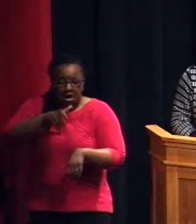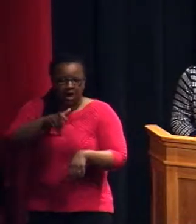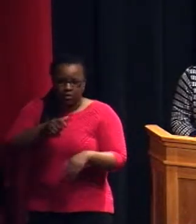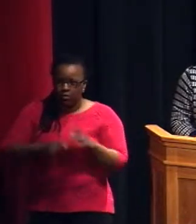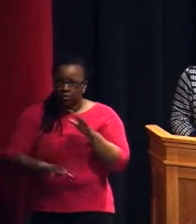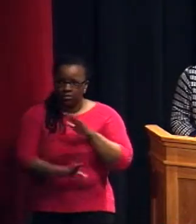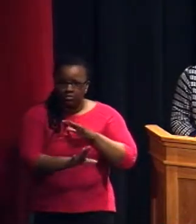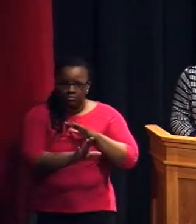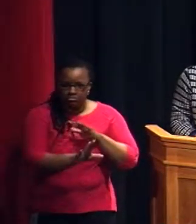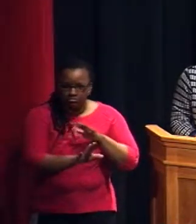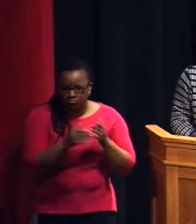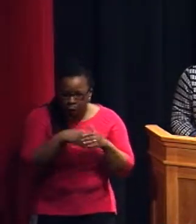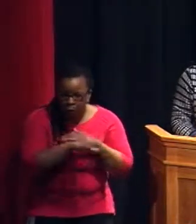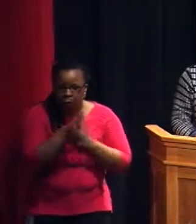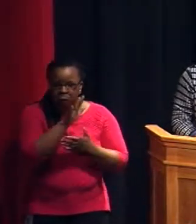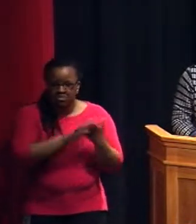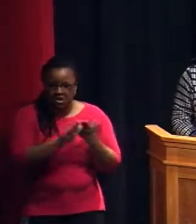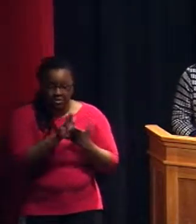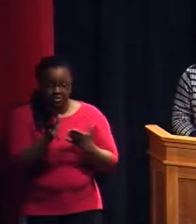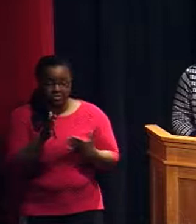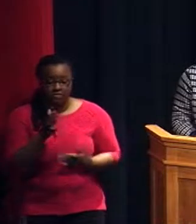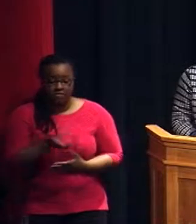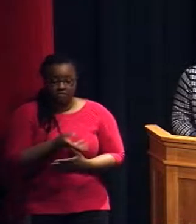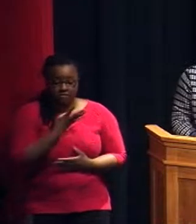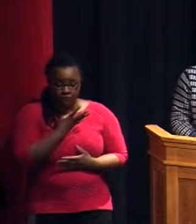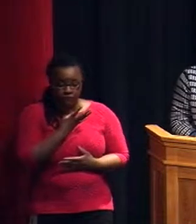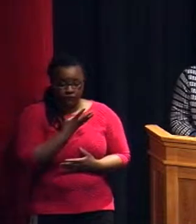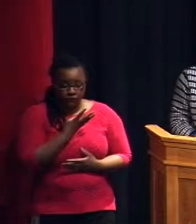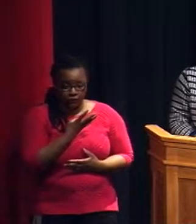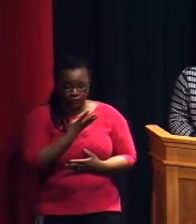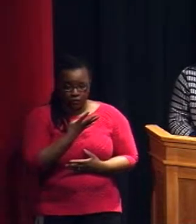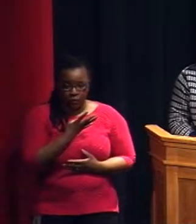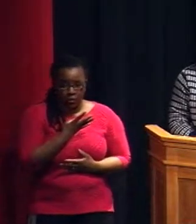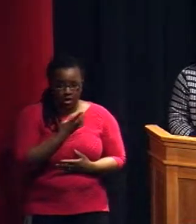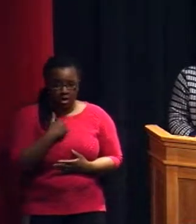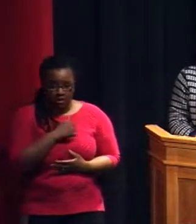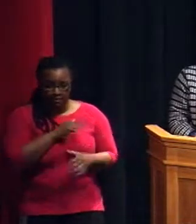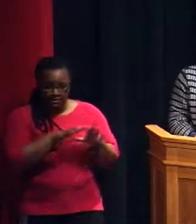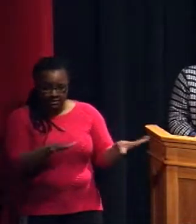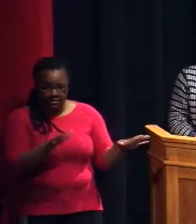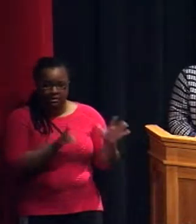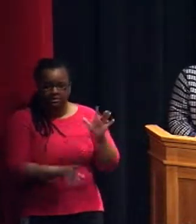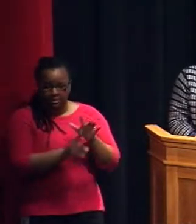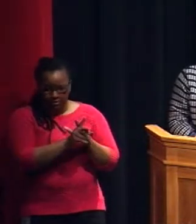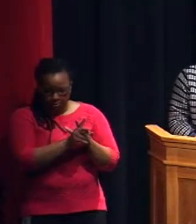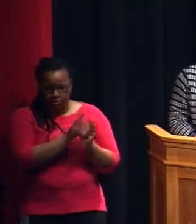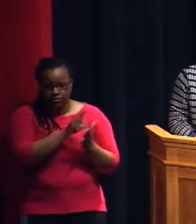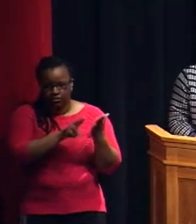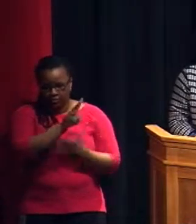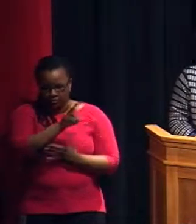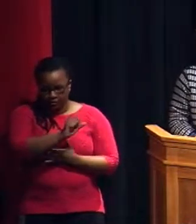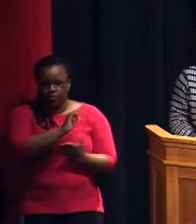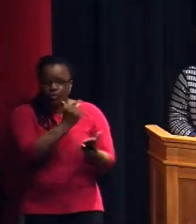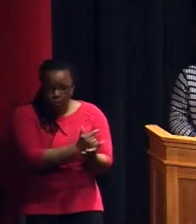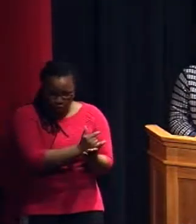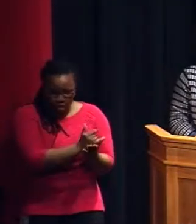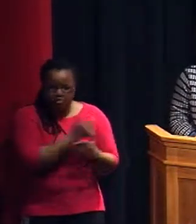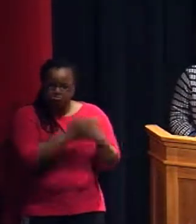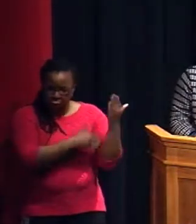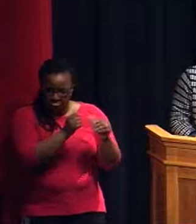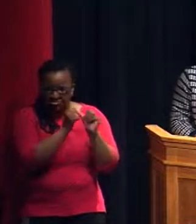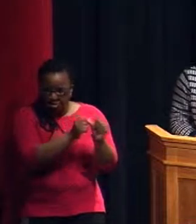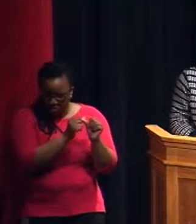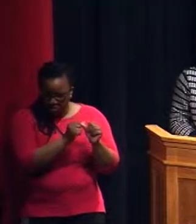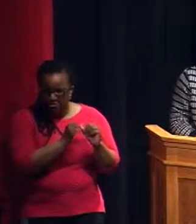of the five of us did go to the University of Virginia, and we graduated from there and, of course, went on to further